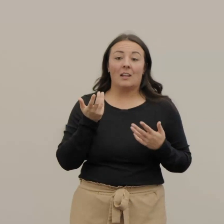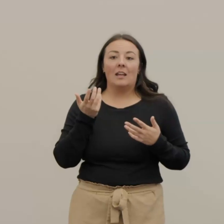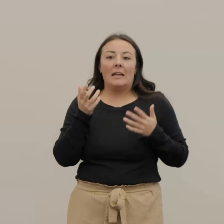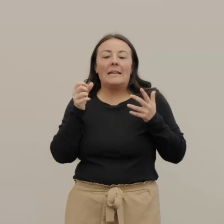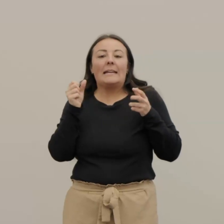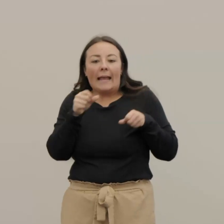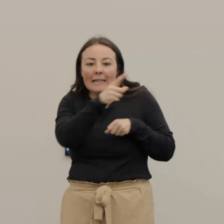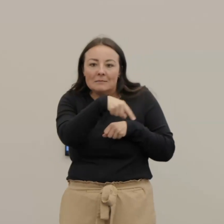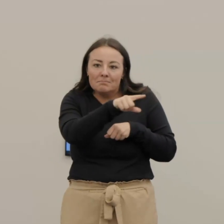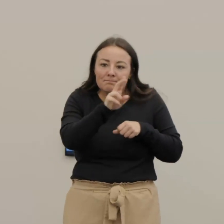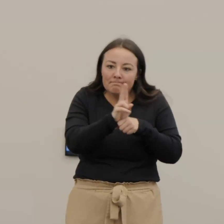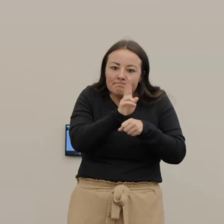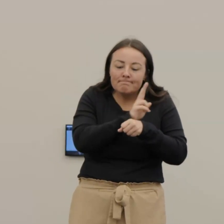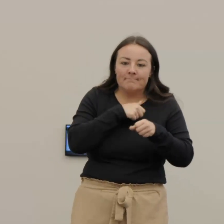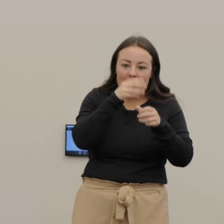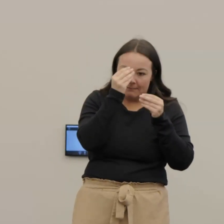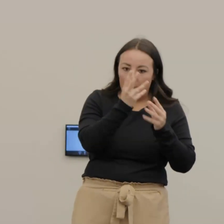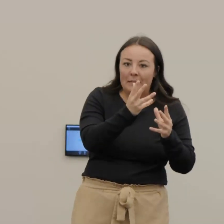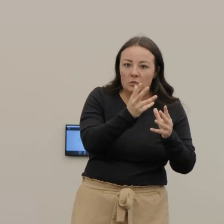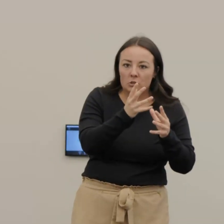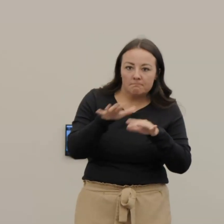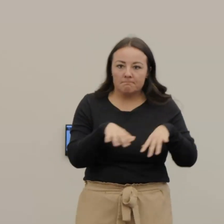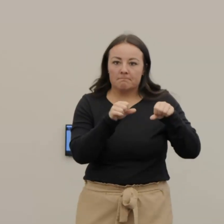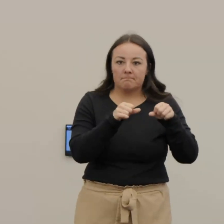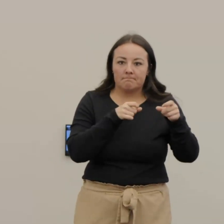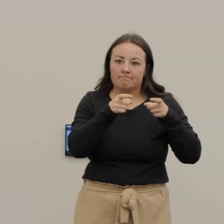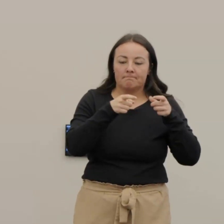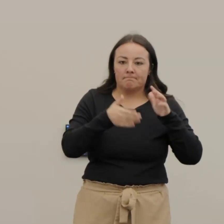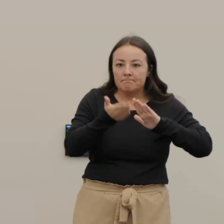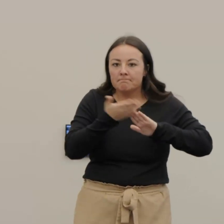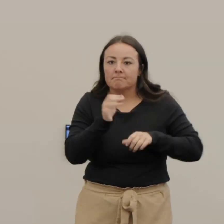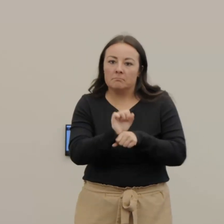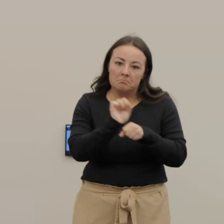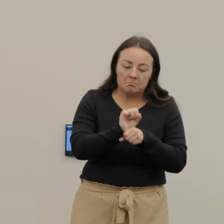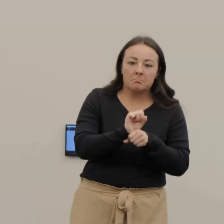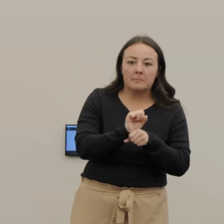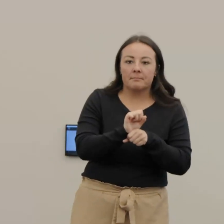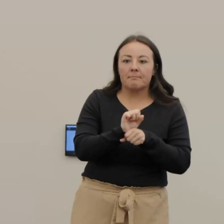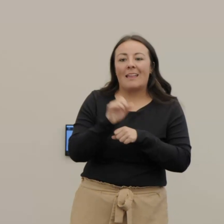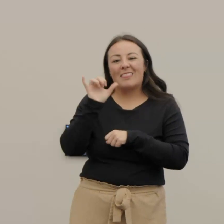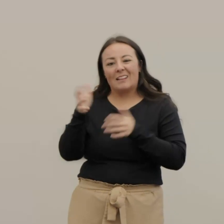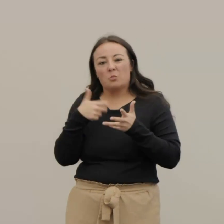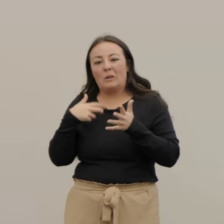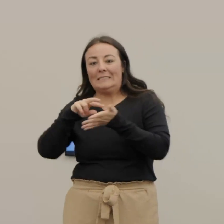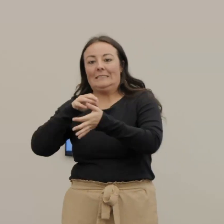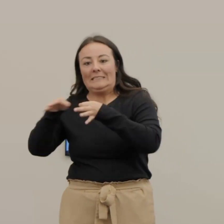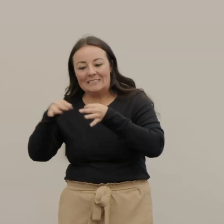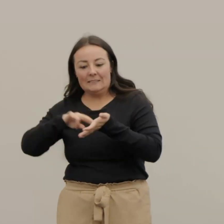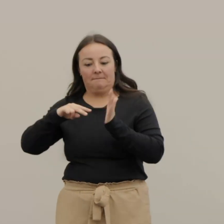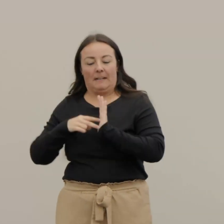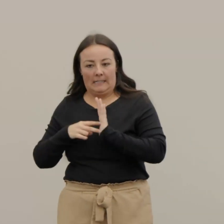the information to take action? That's what defines effective digital content. So we're at an